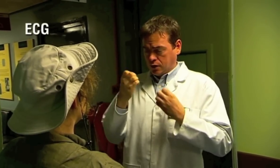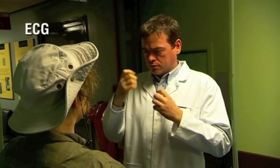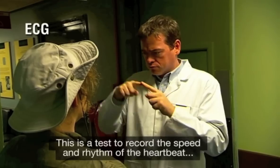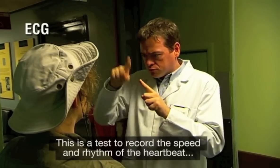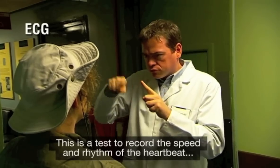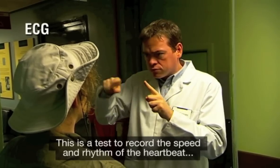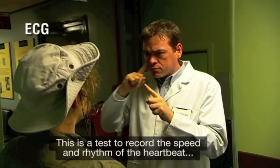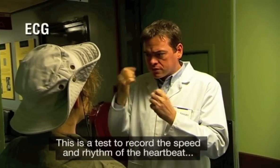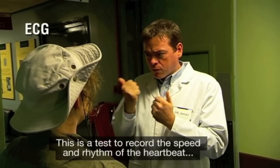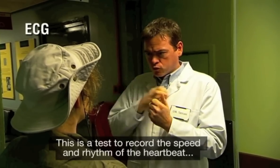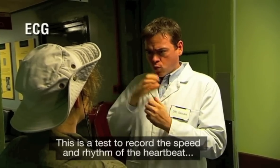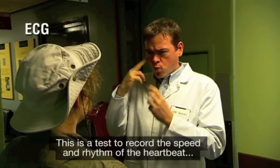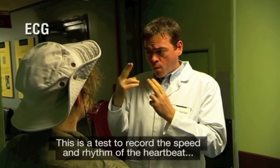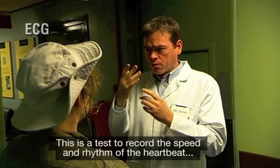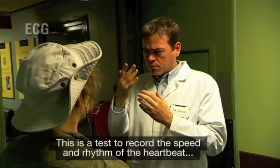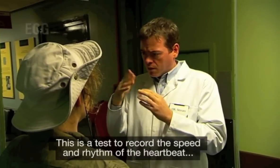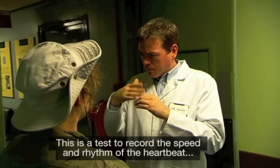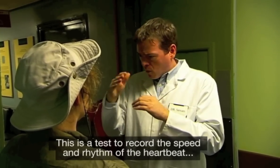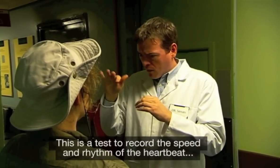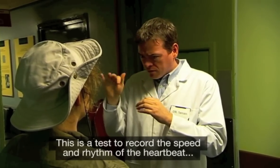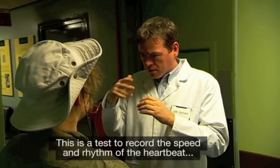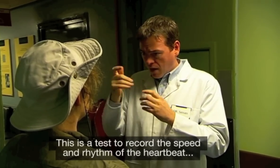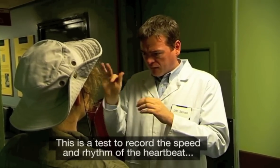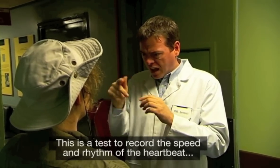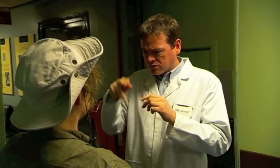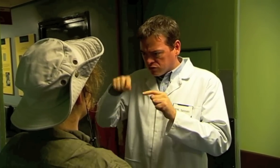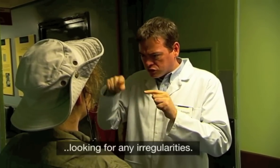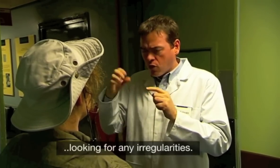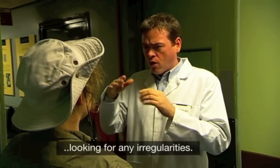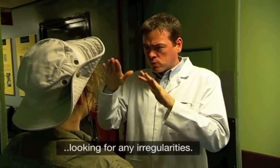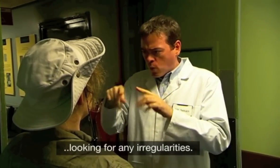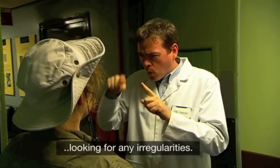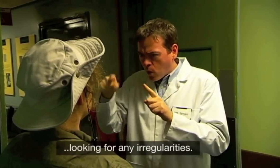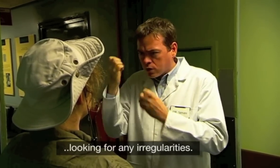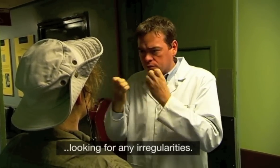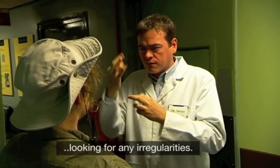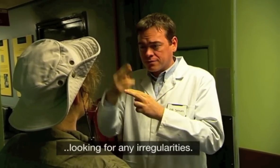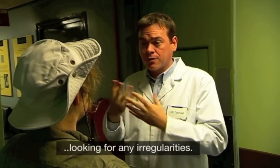This is a test to record the speed and rhythm of the heartbeat, looking for any irregularities.